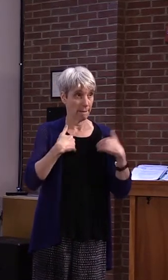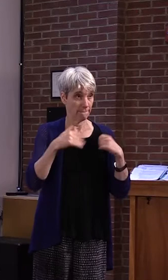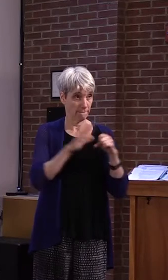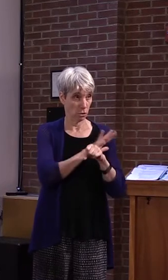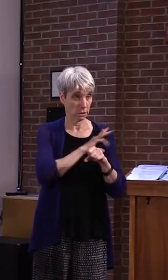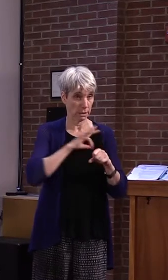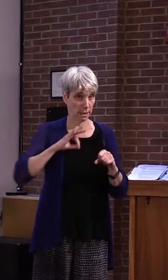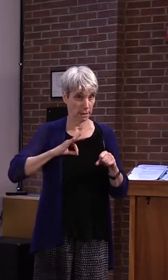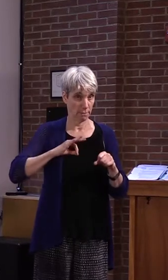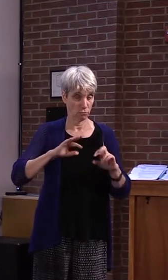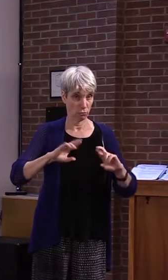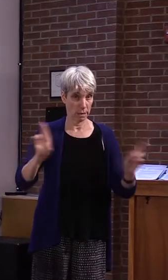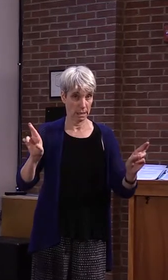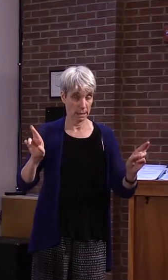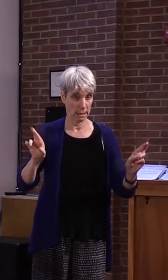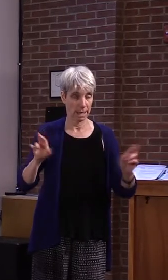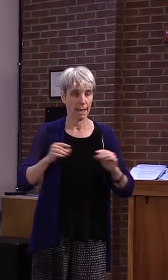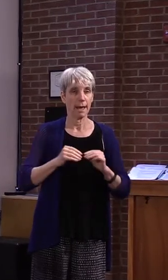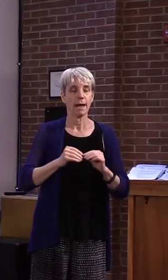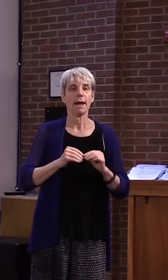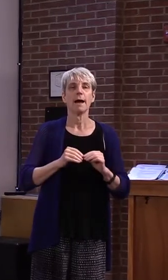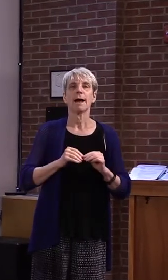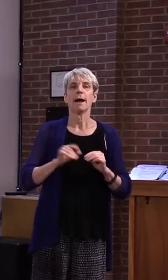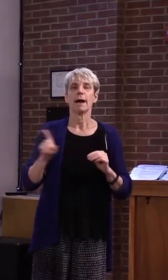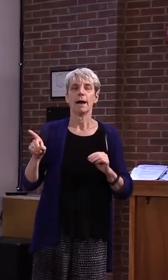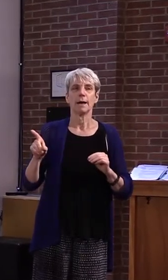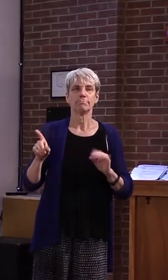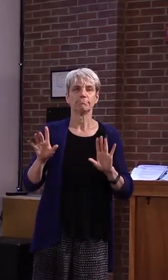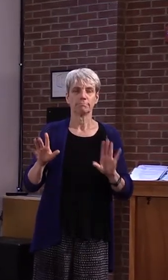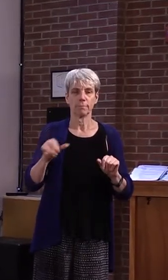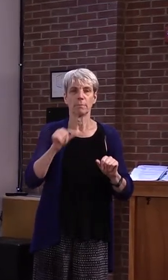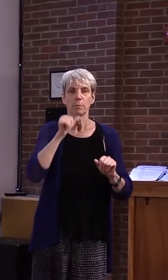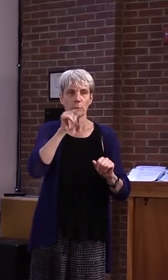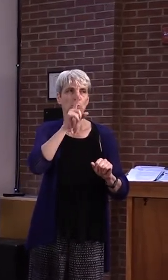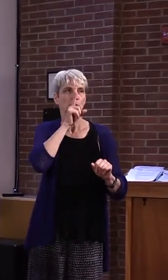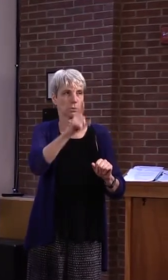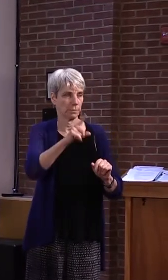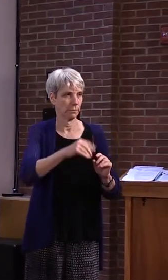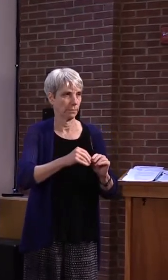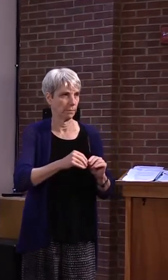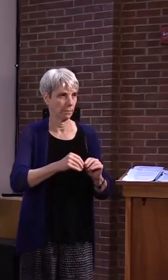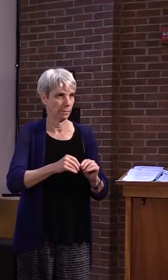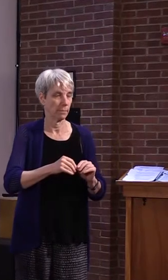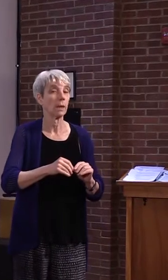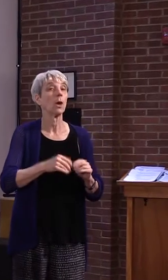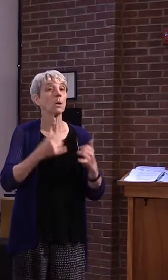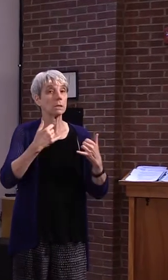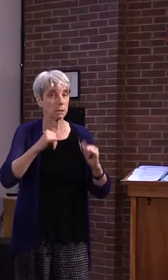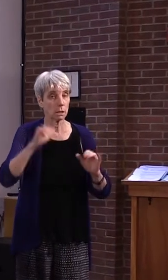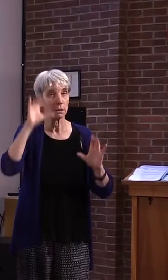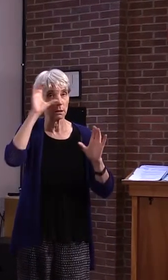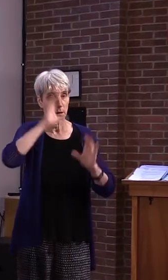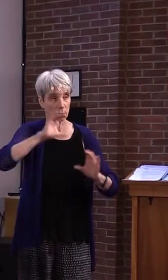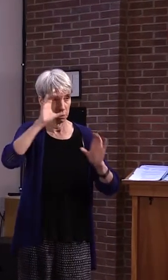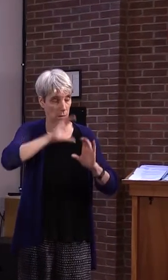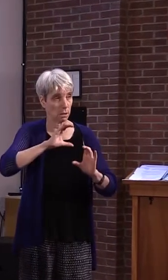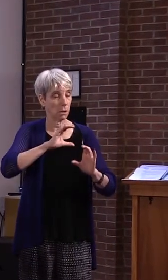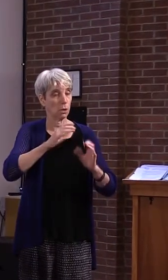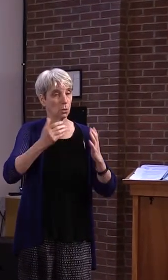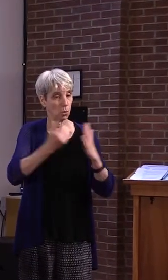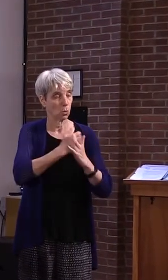I don't know the precise answer to your question. Are they fully staffed? Are we looking for staffing right now in order